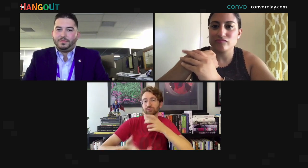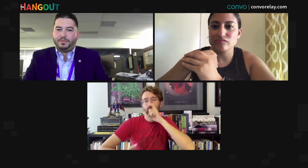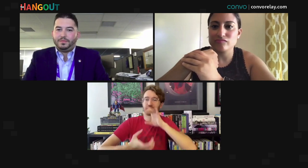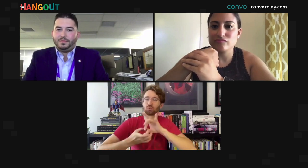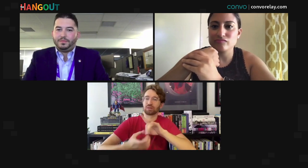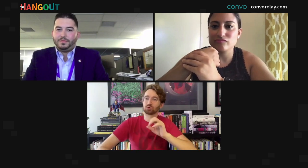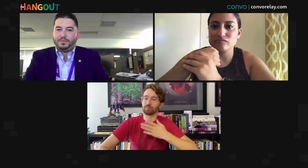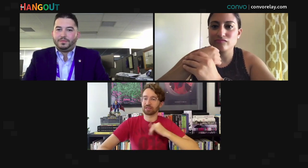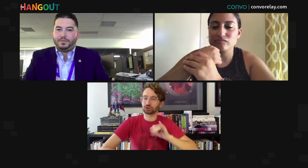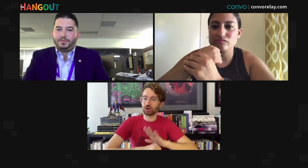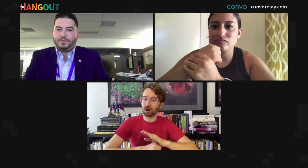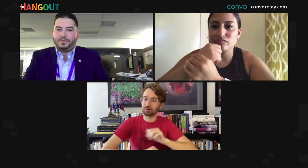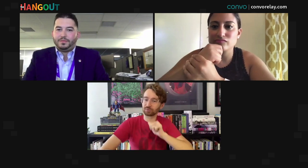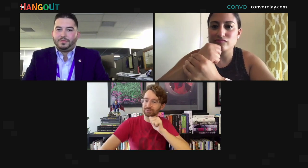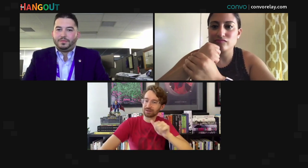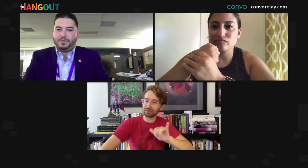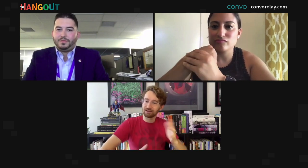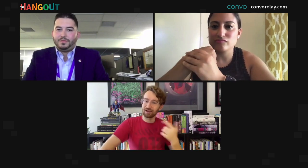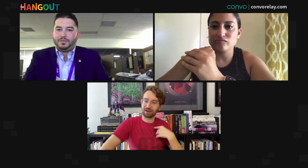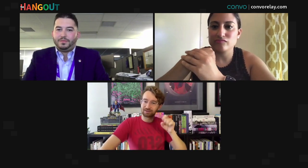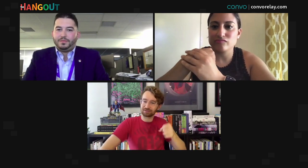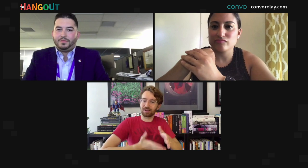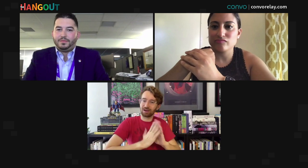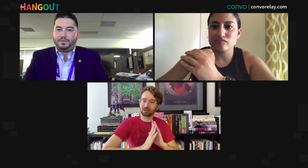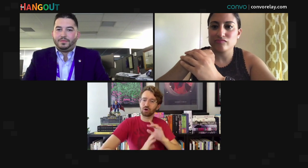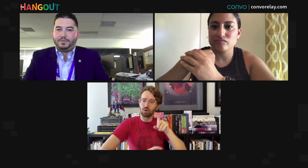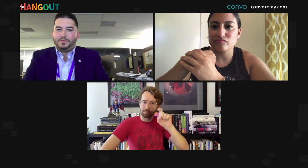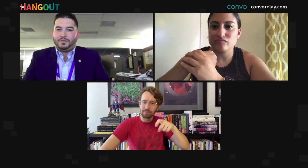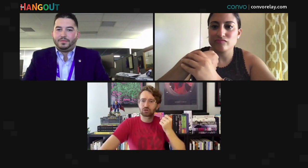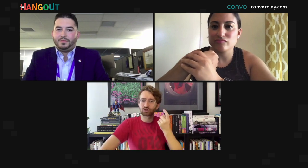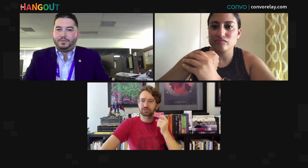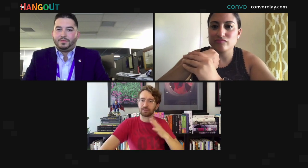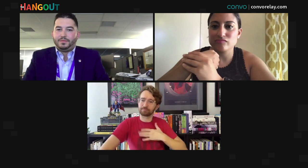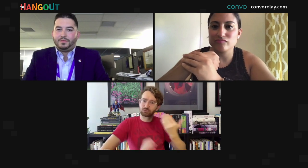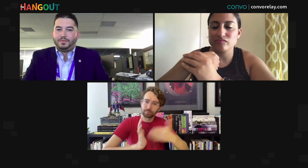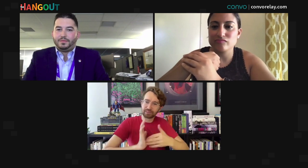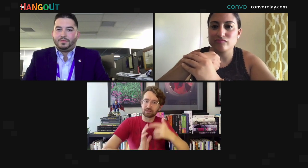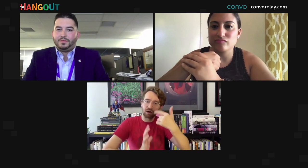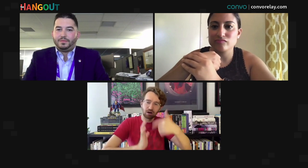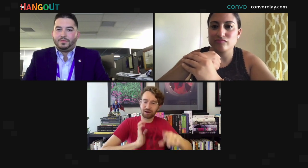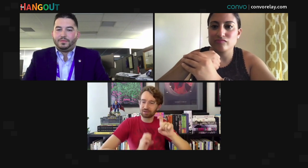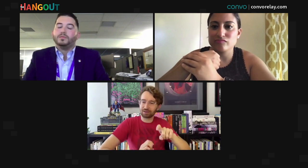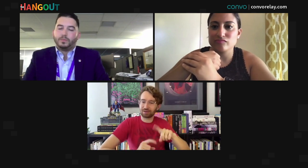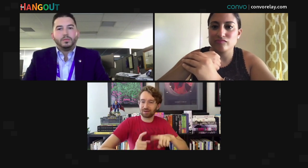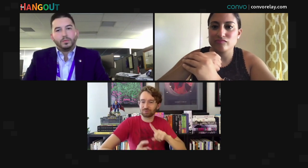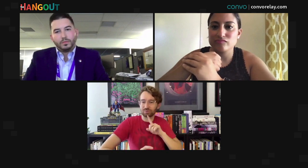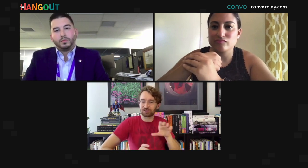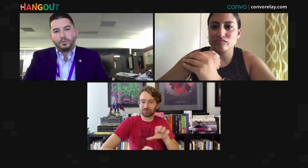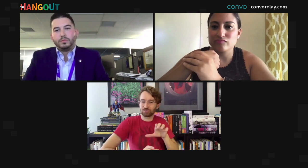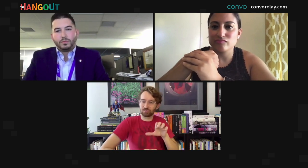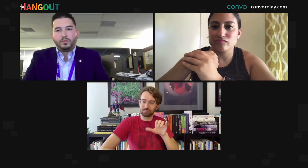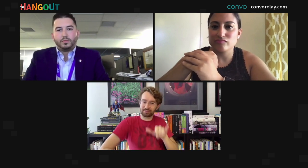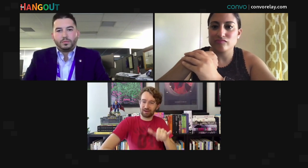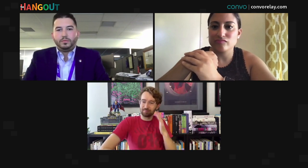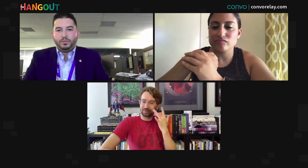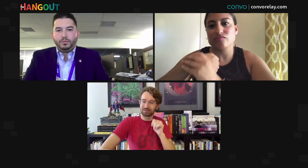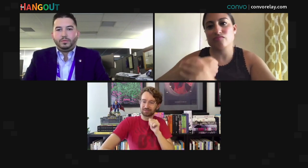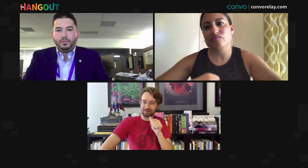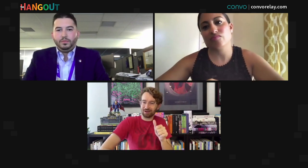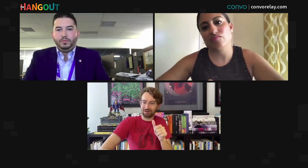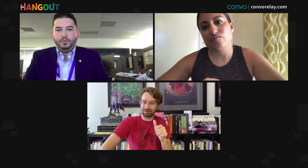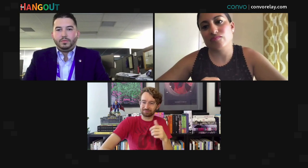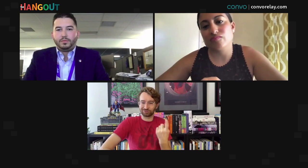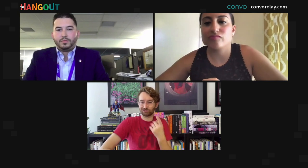it at all. So it's difficult to relate to my job. And I can't ask them